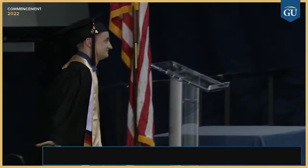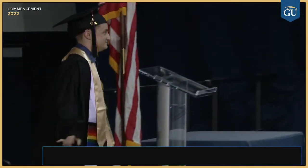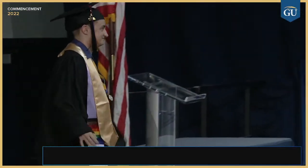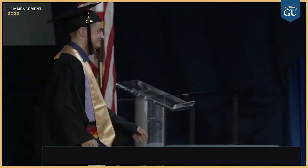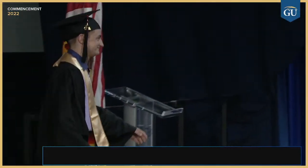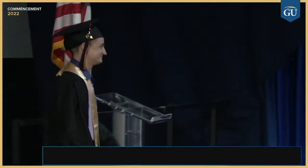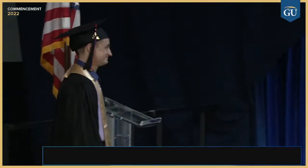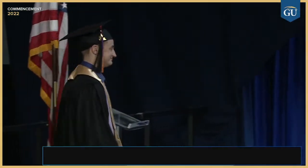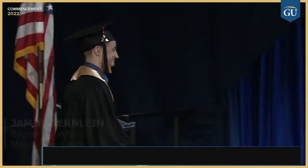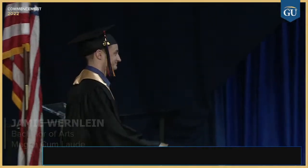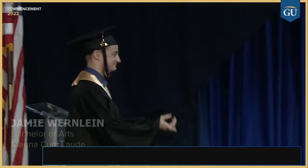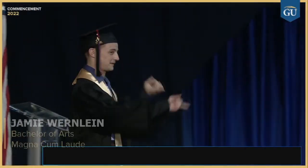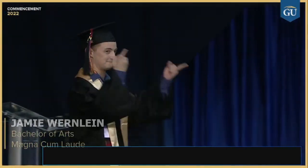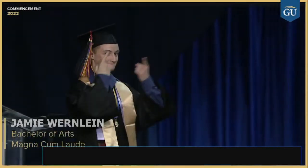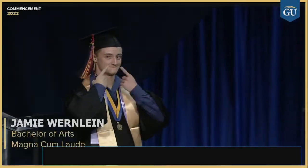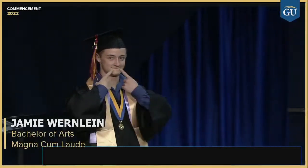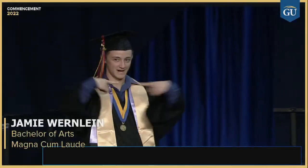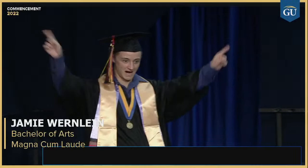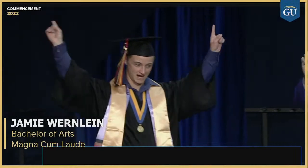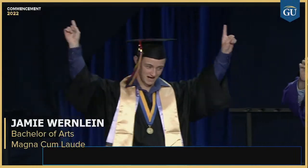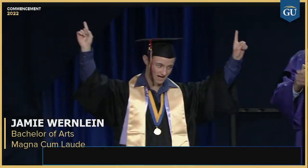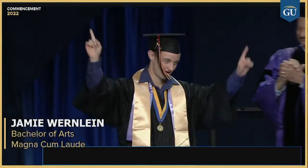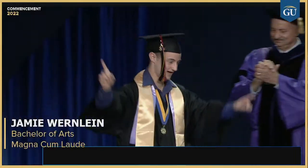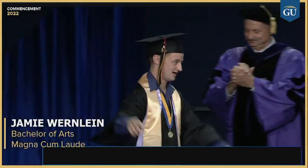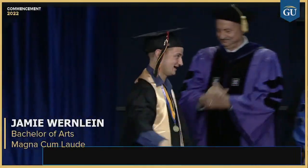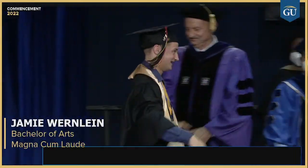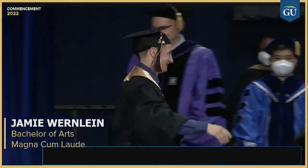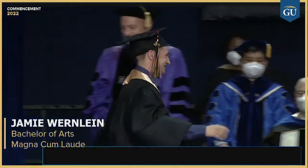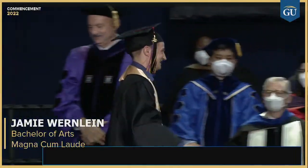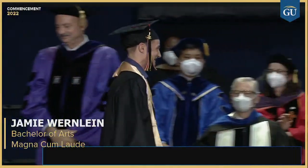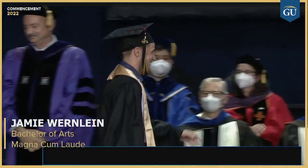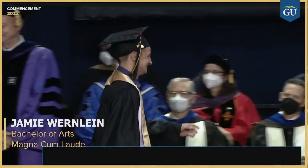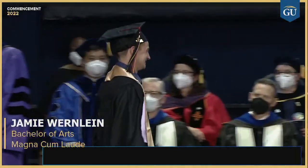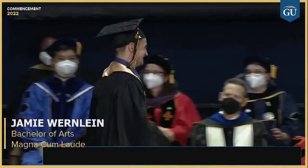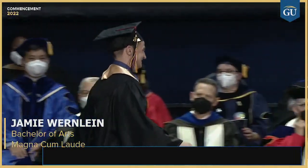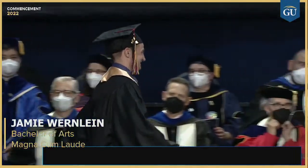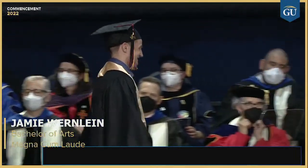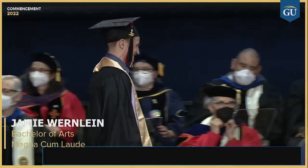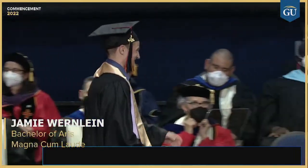Jamie Werlein, Bachelor of Arts, Magna Cum Laude.